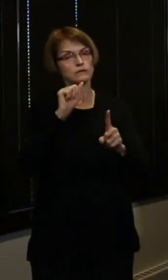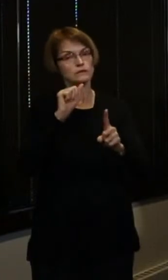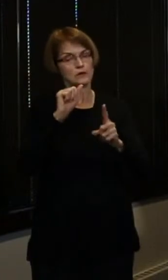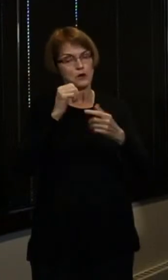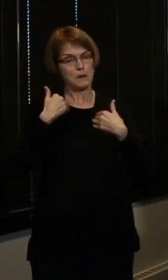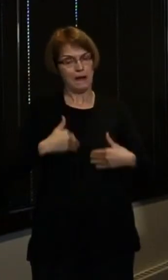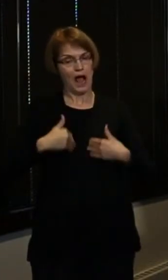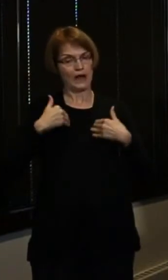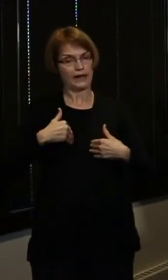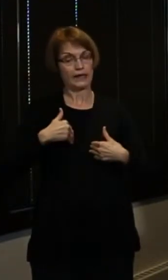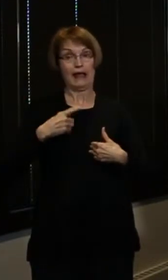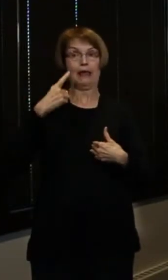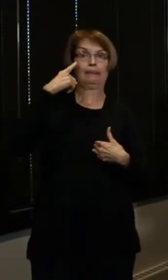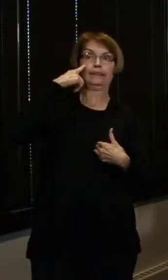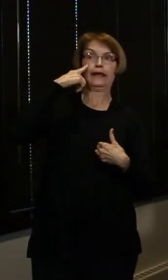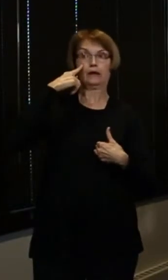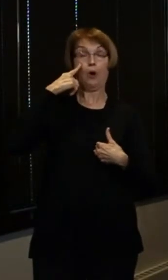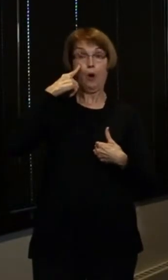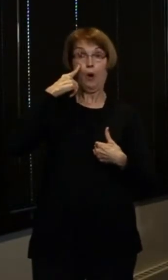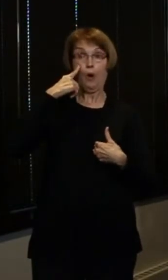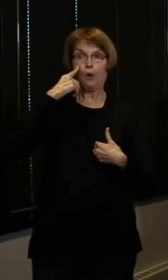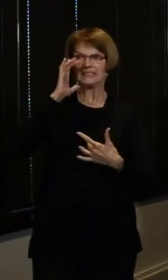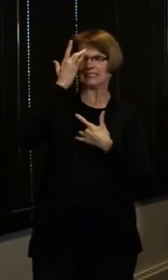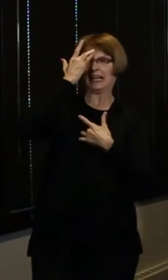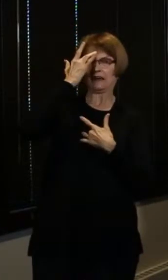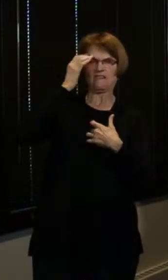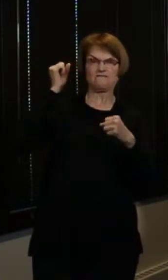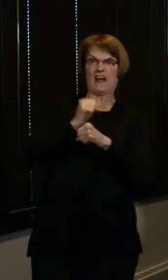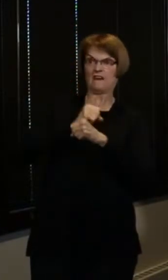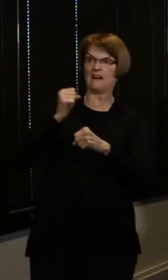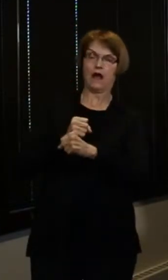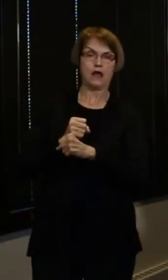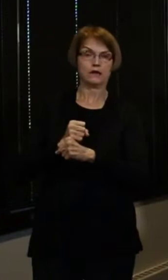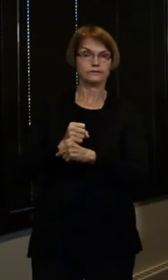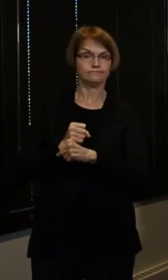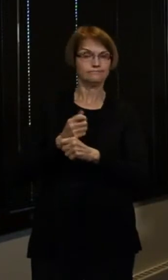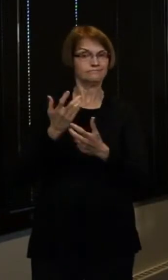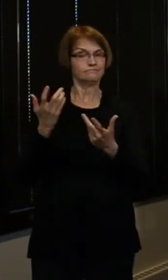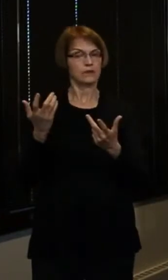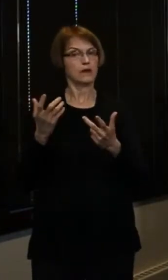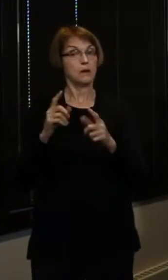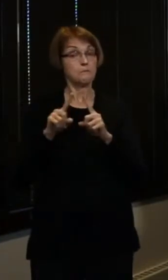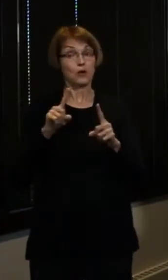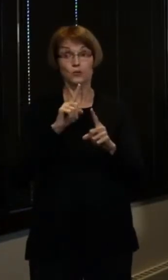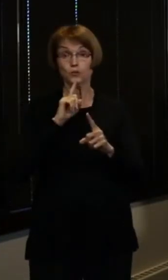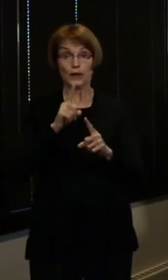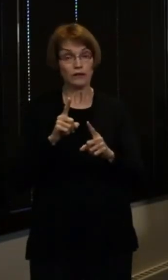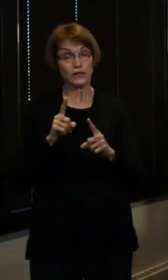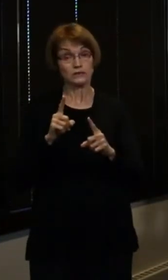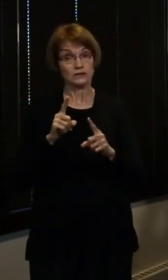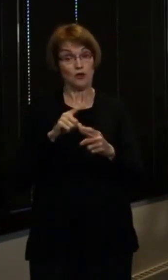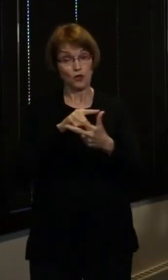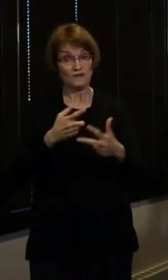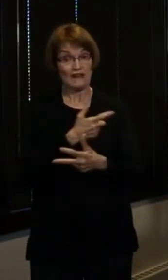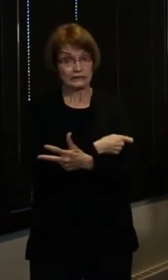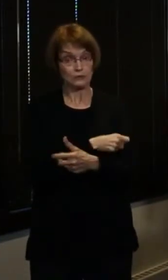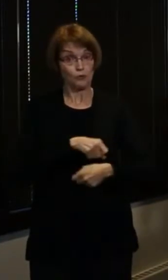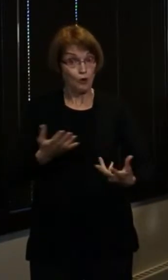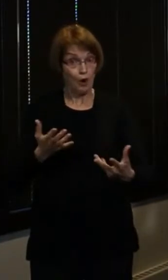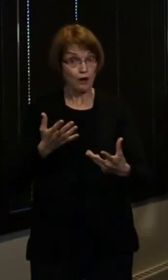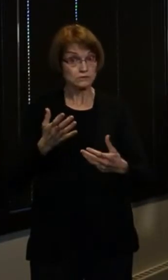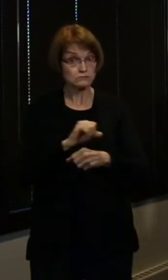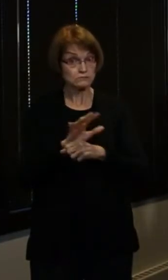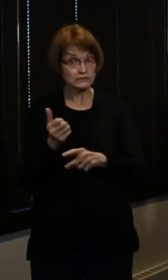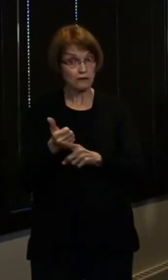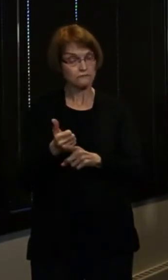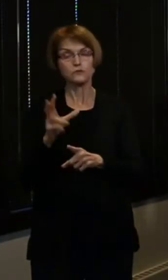so no actual virus is used. There's no potential of getting COVID from the vaccine.